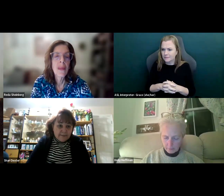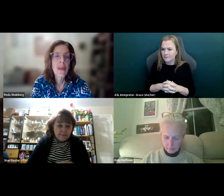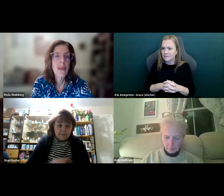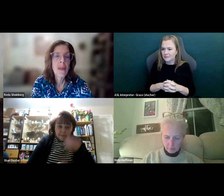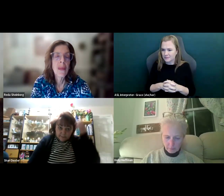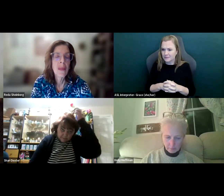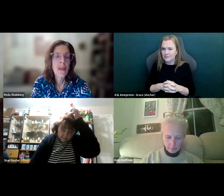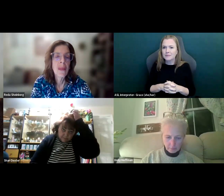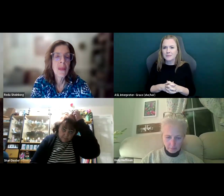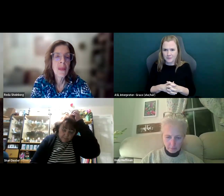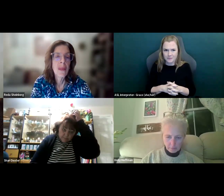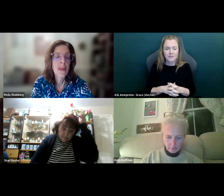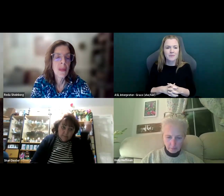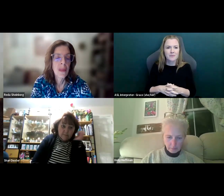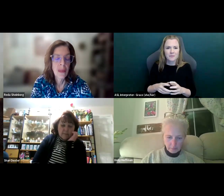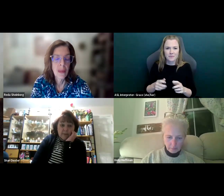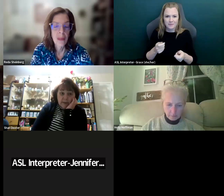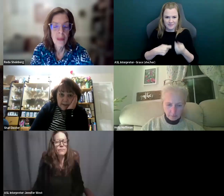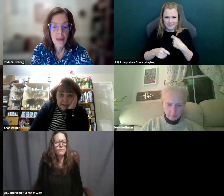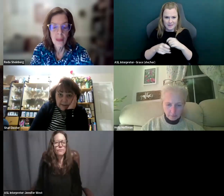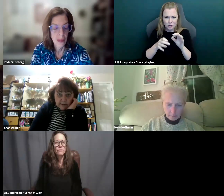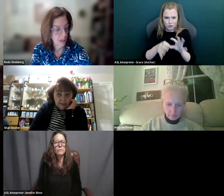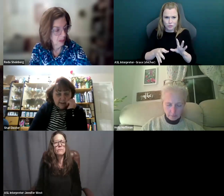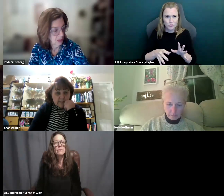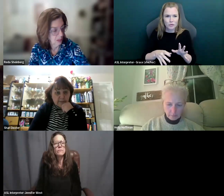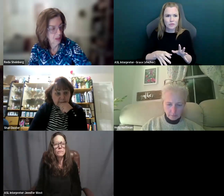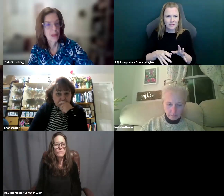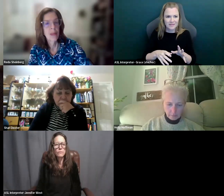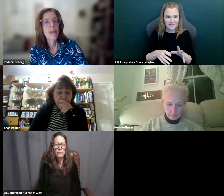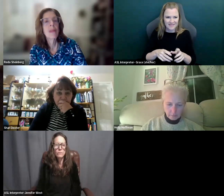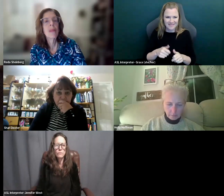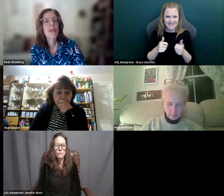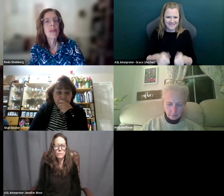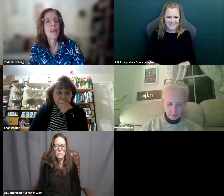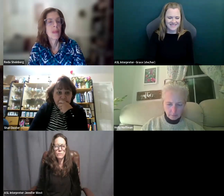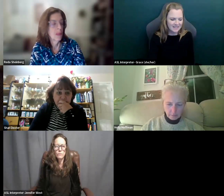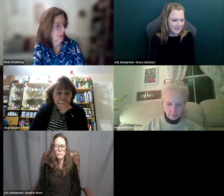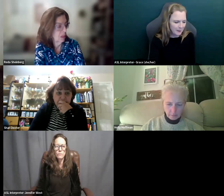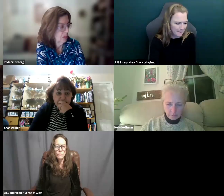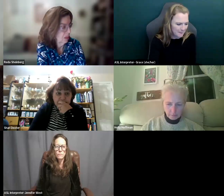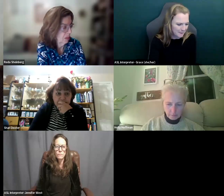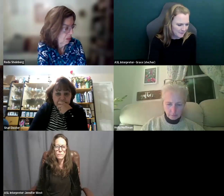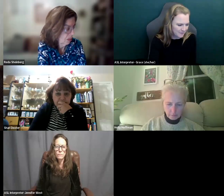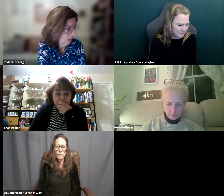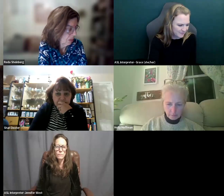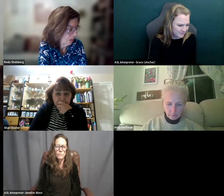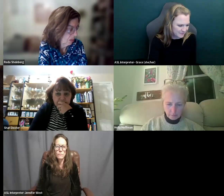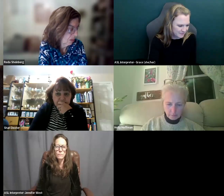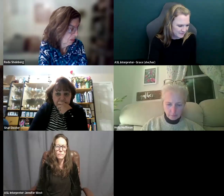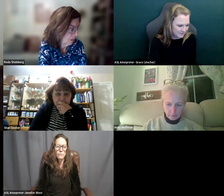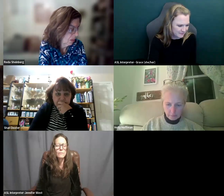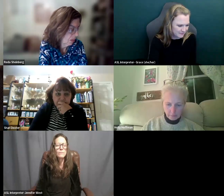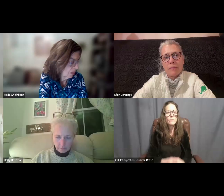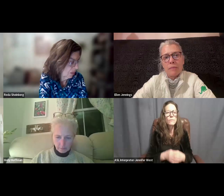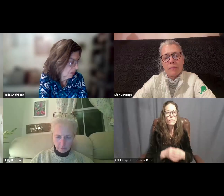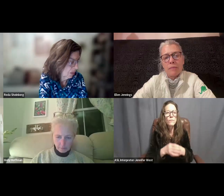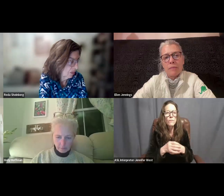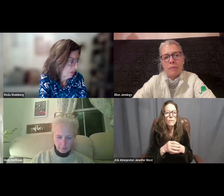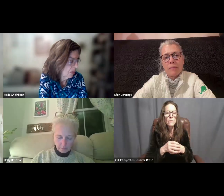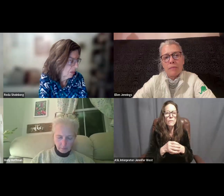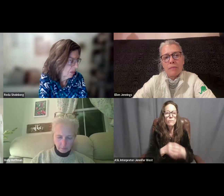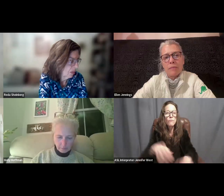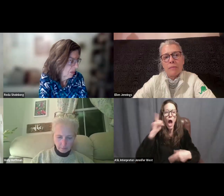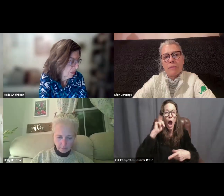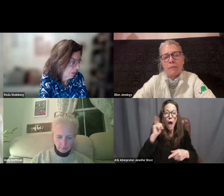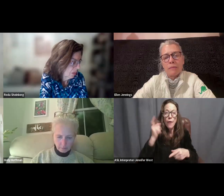the other important thing is the people on the team really need to know your participant. And I think it's important to keep building